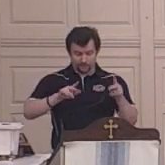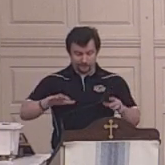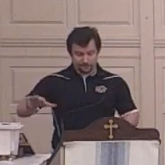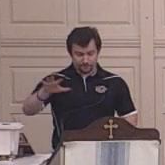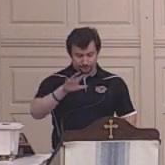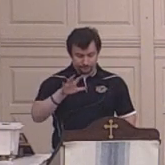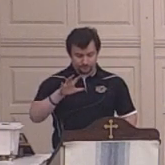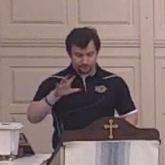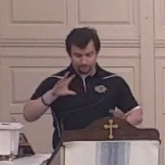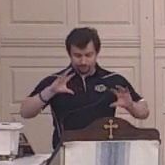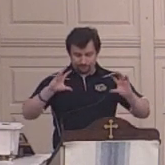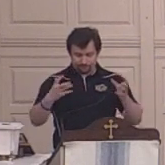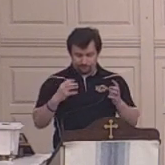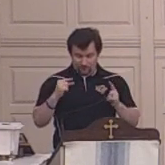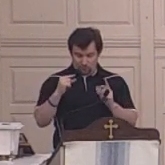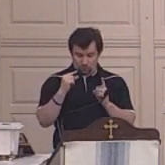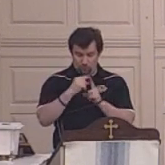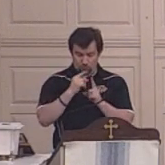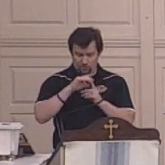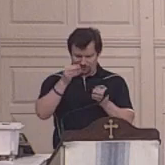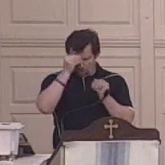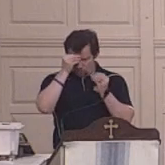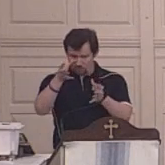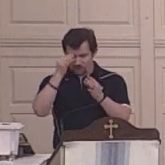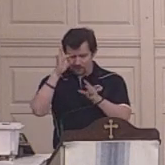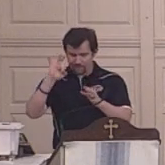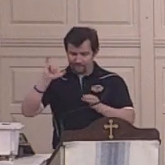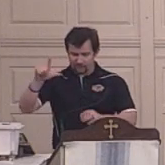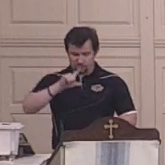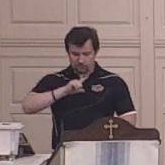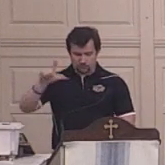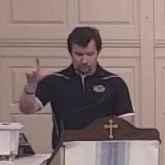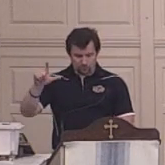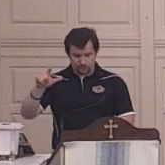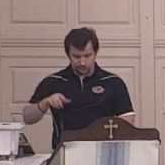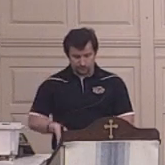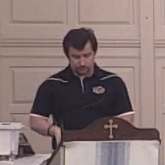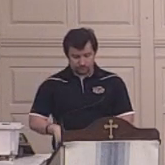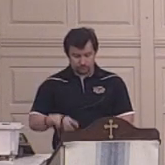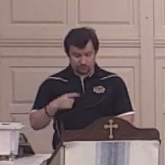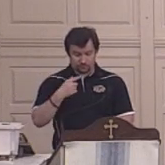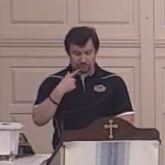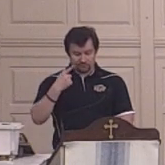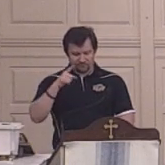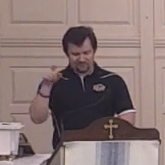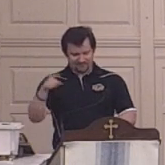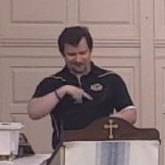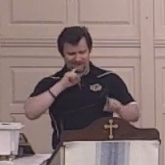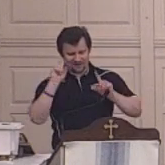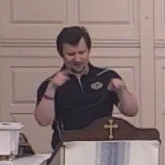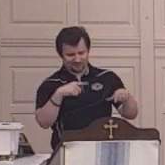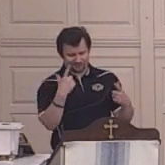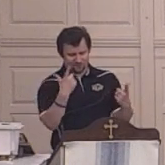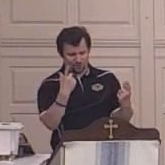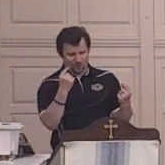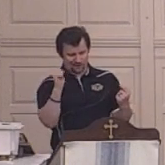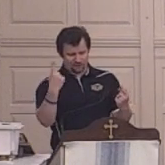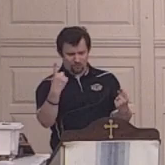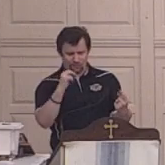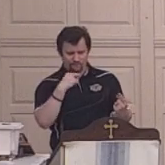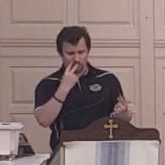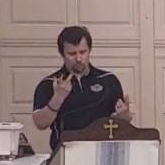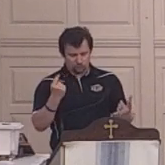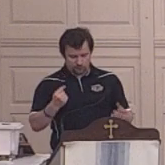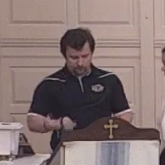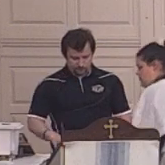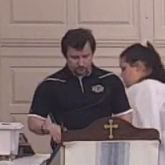When Moses came to the people and related all the words and ordinances of the Lord, they